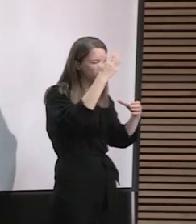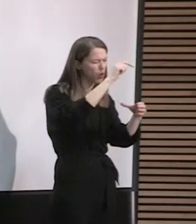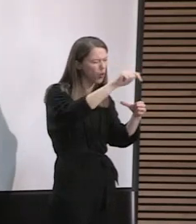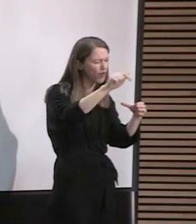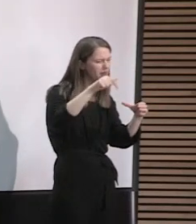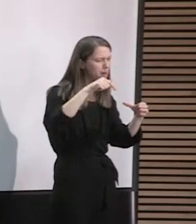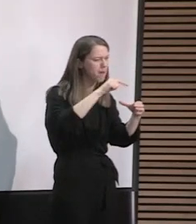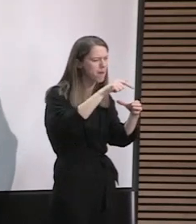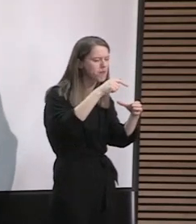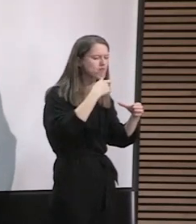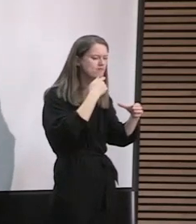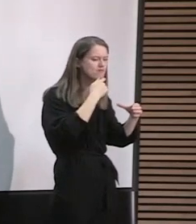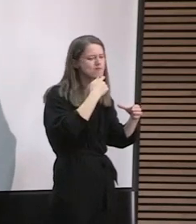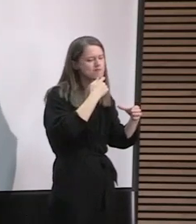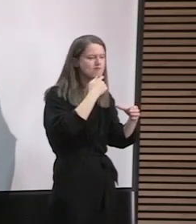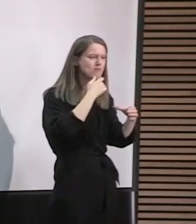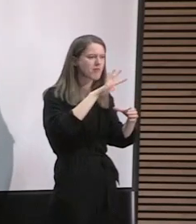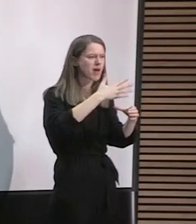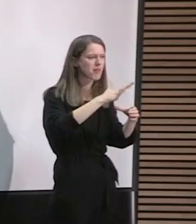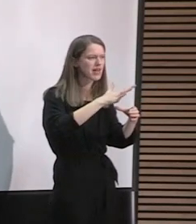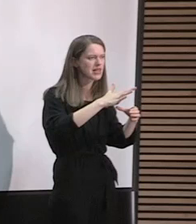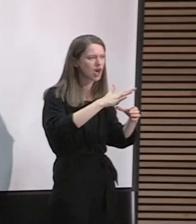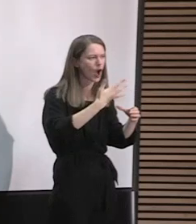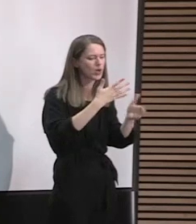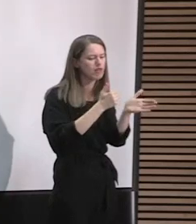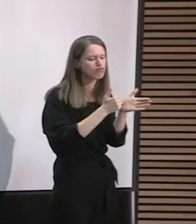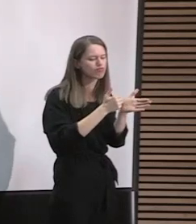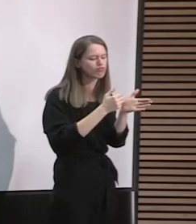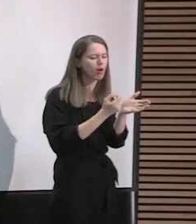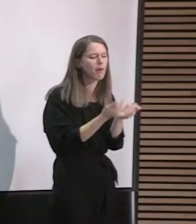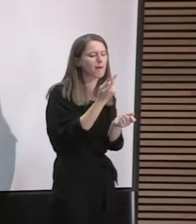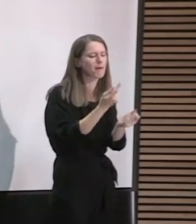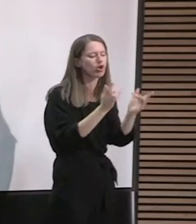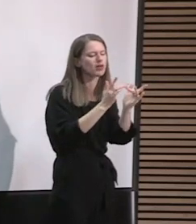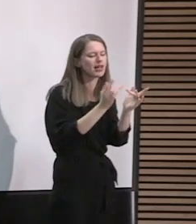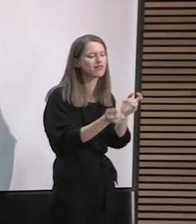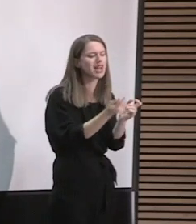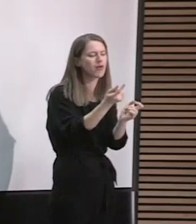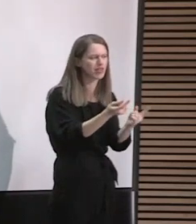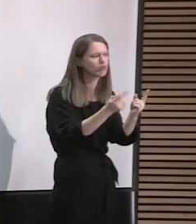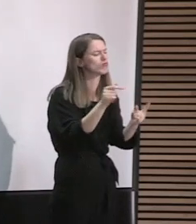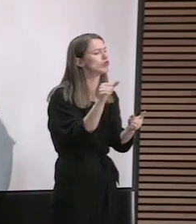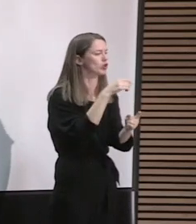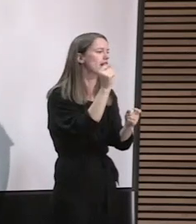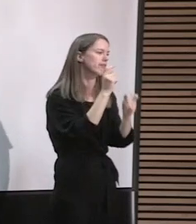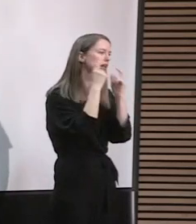in the group, or you may only be in occasional contact in contact with them, then wear a